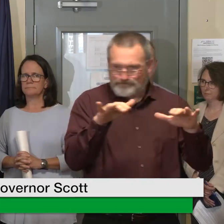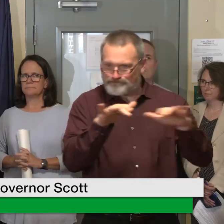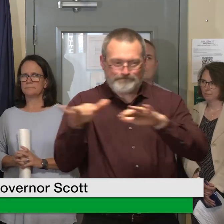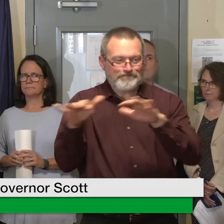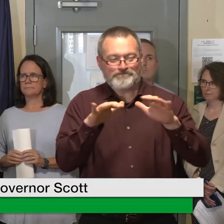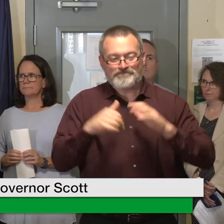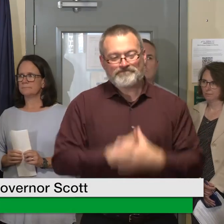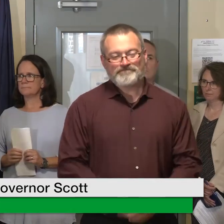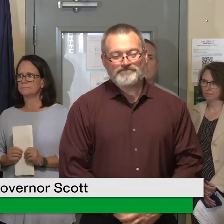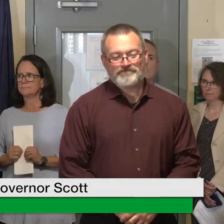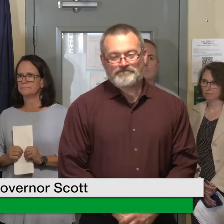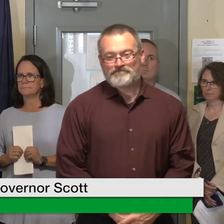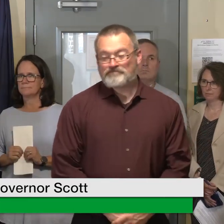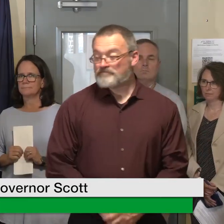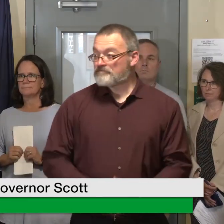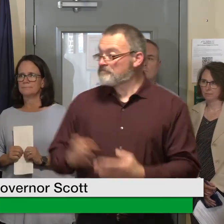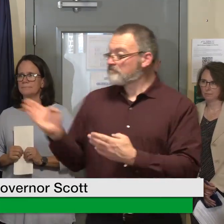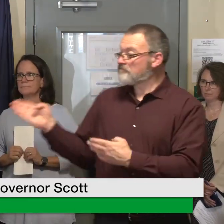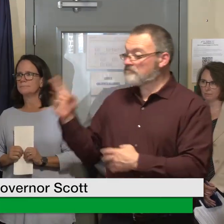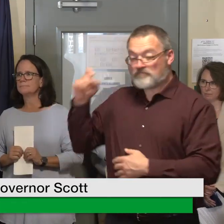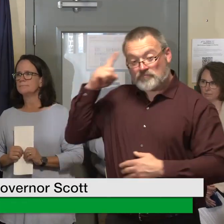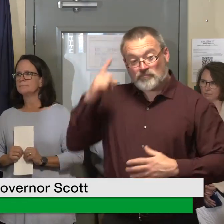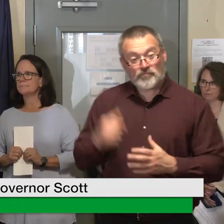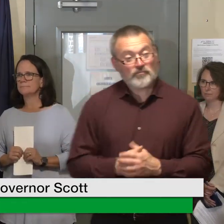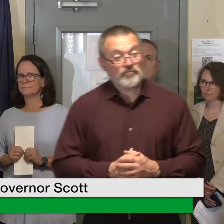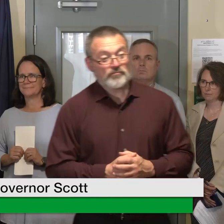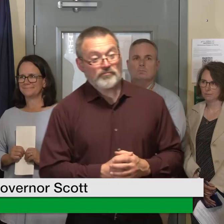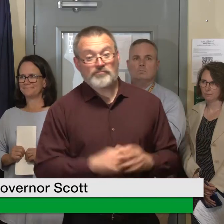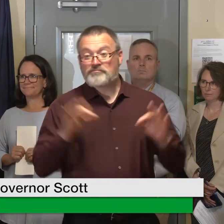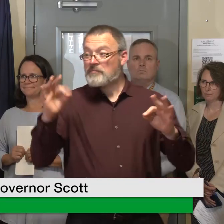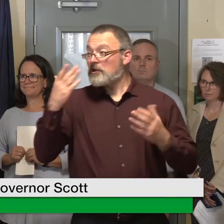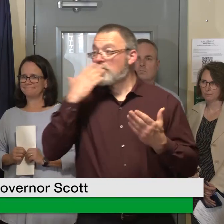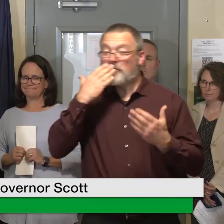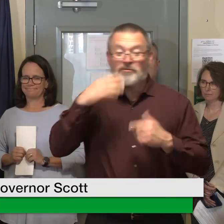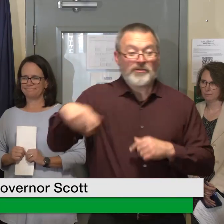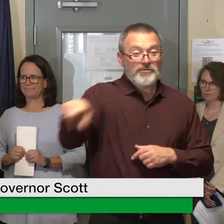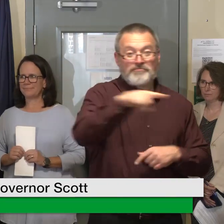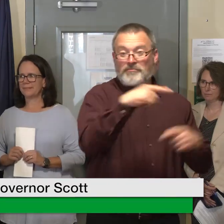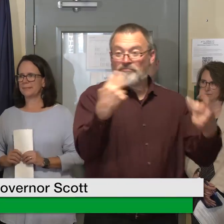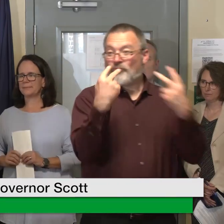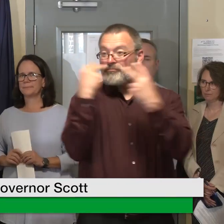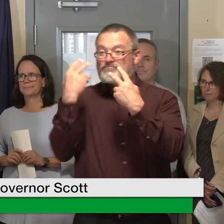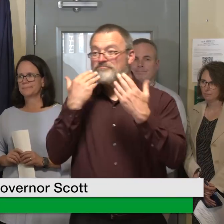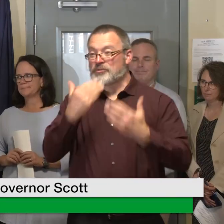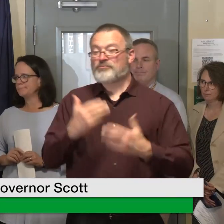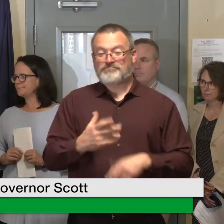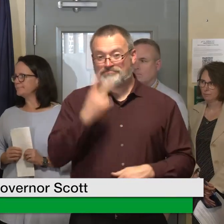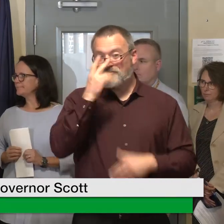Thank you all very much. Thank you.